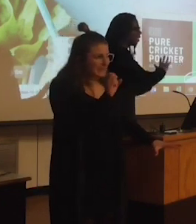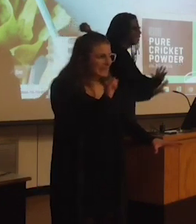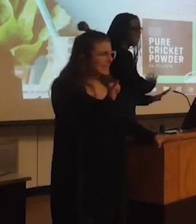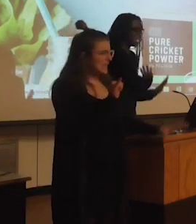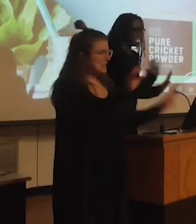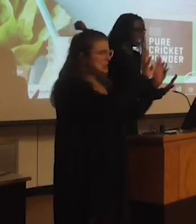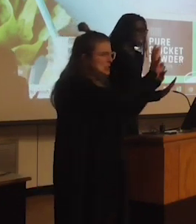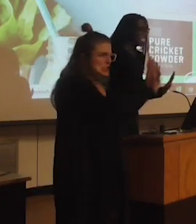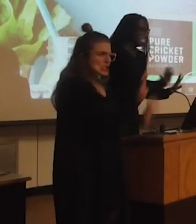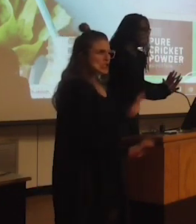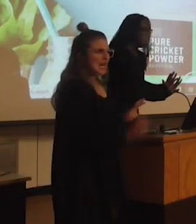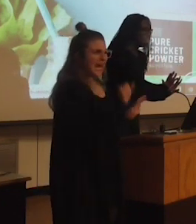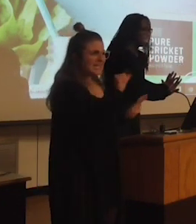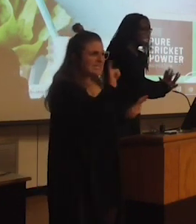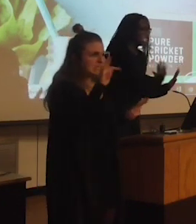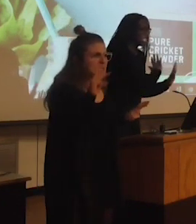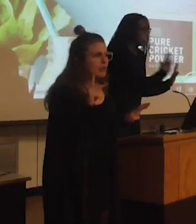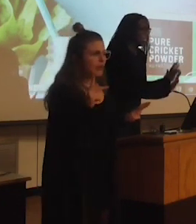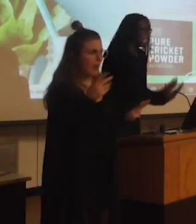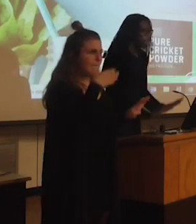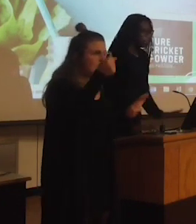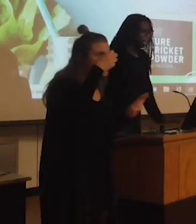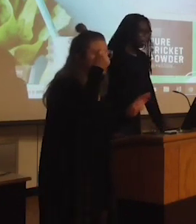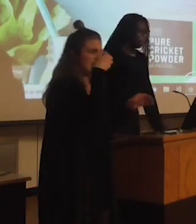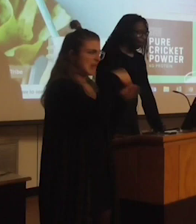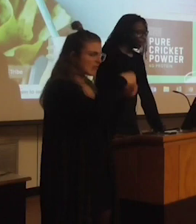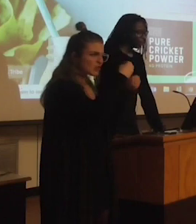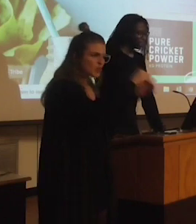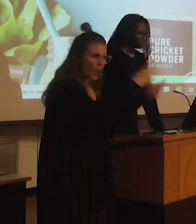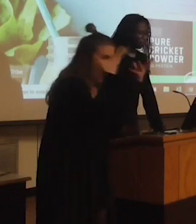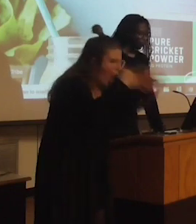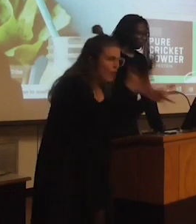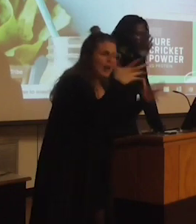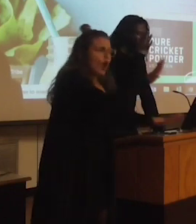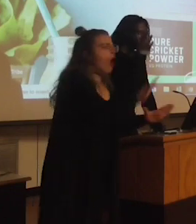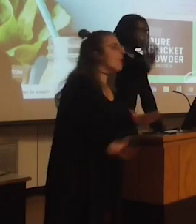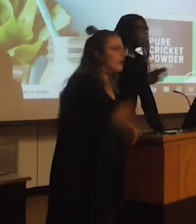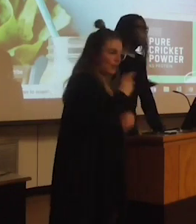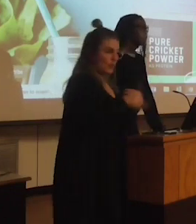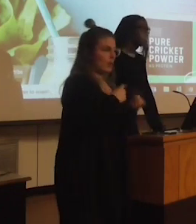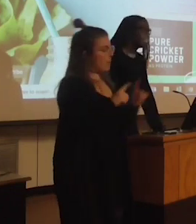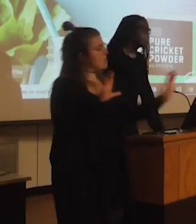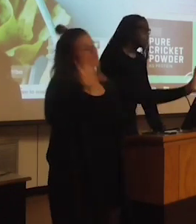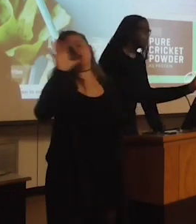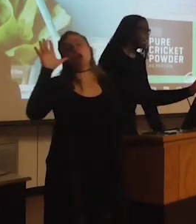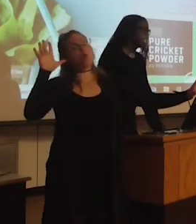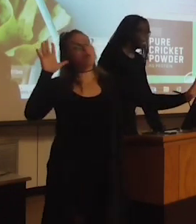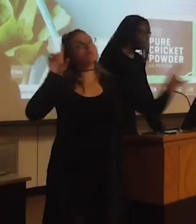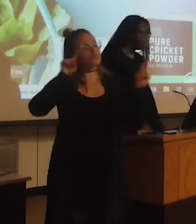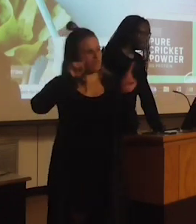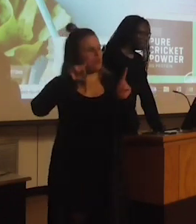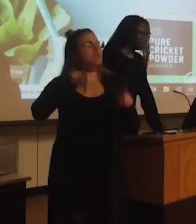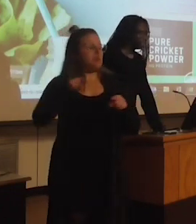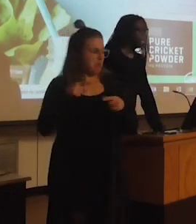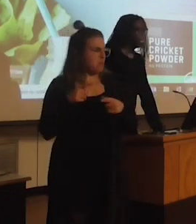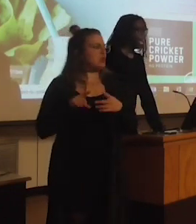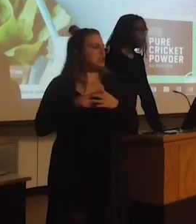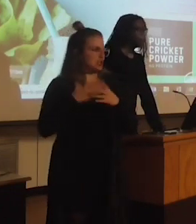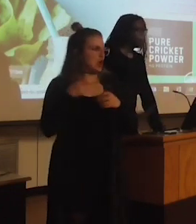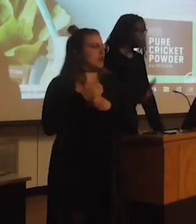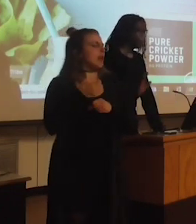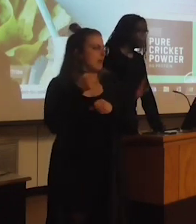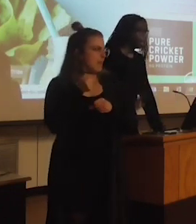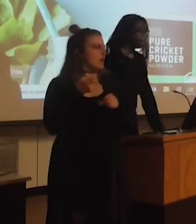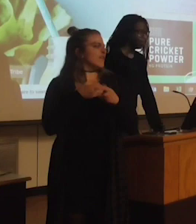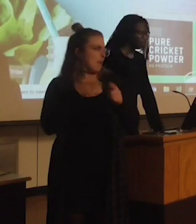like plant-based milk and silk sitting on like the store shelves all across the world. But like, you know what? Yeah, we're going to actually start like, you know, getting